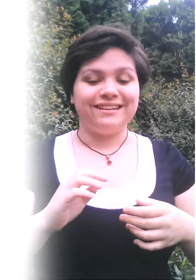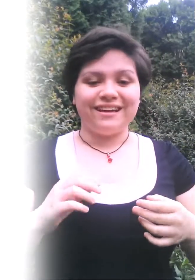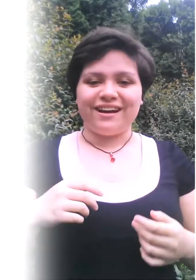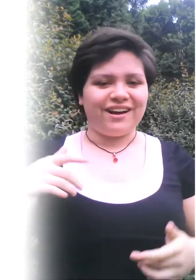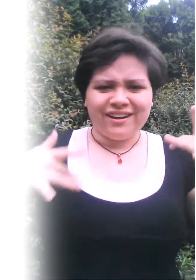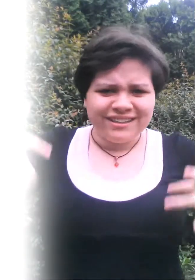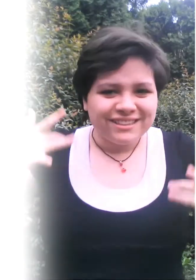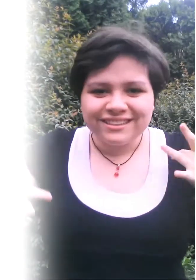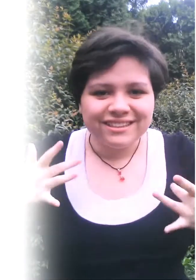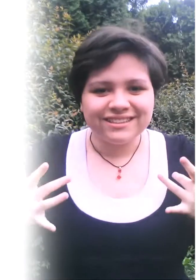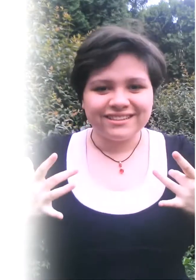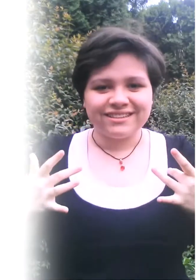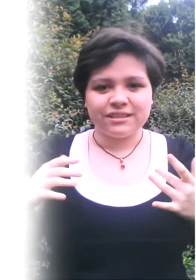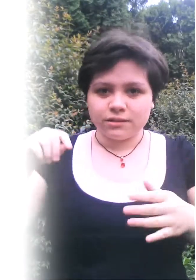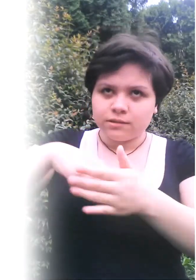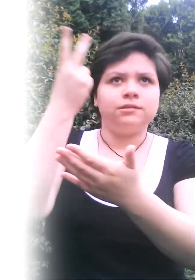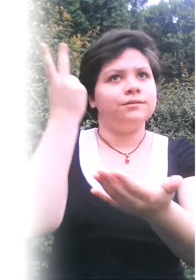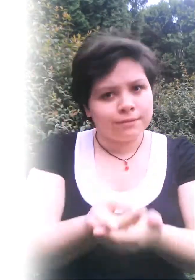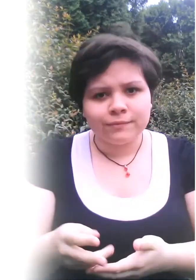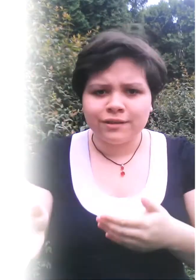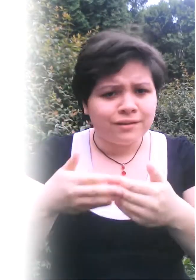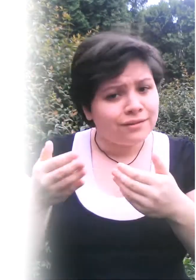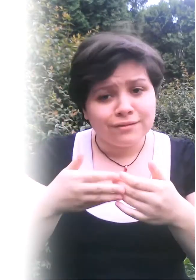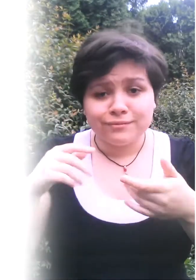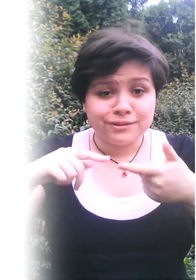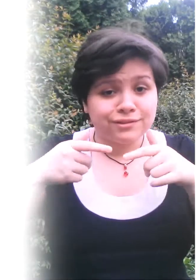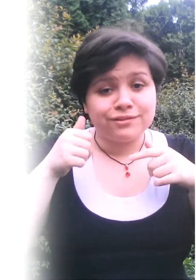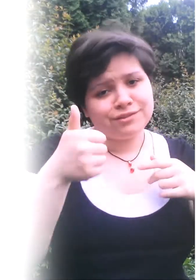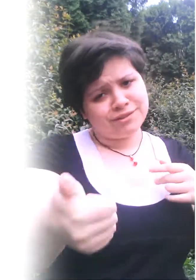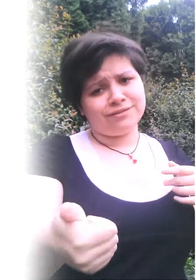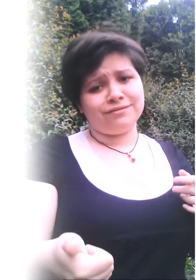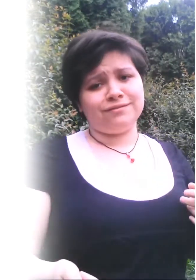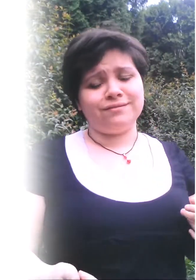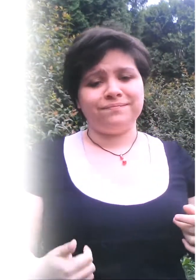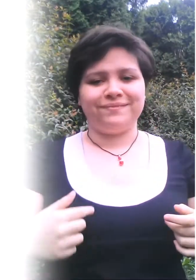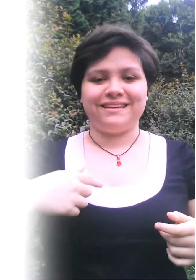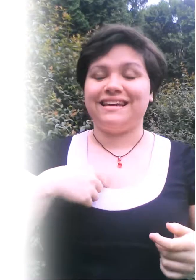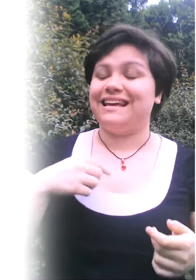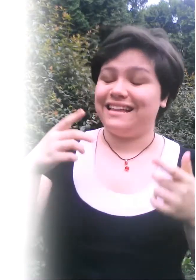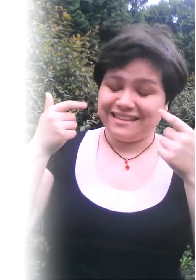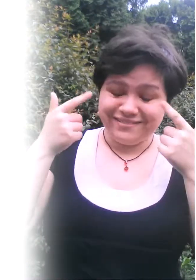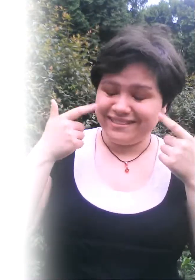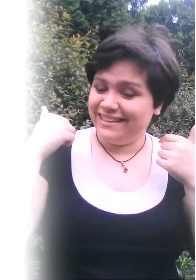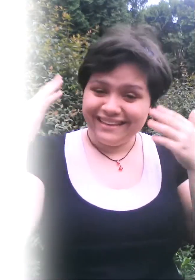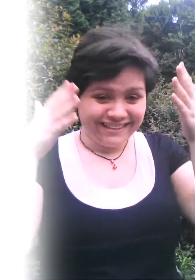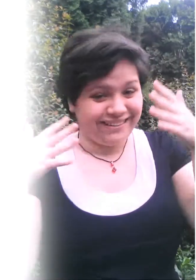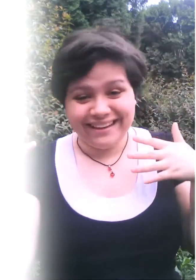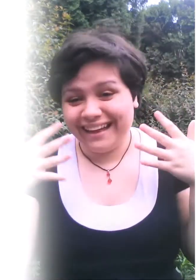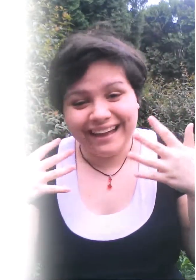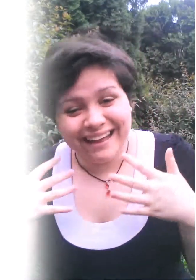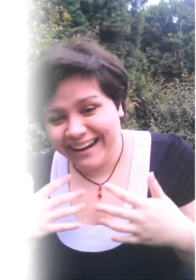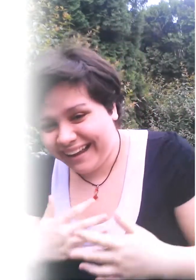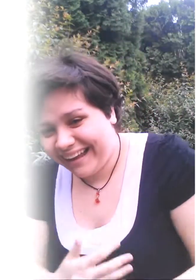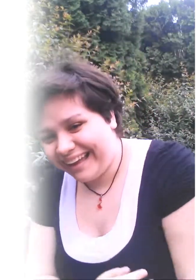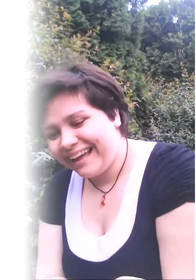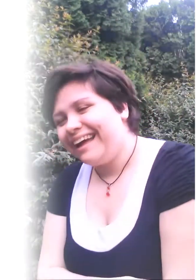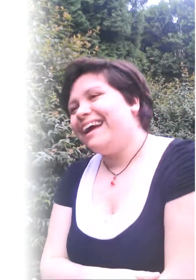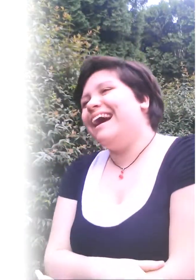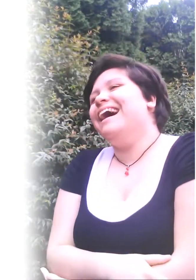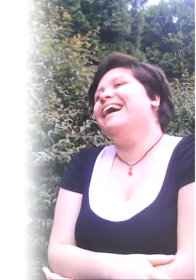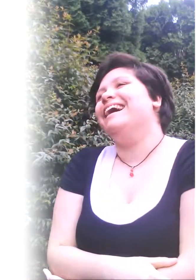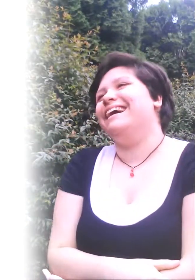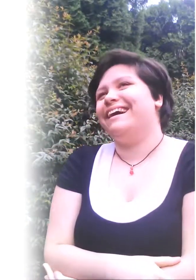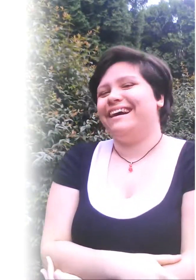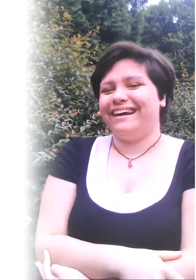Came running in, all excited, slipped and almost hurt herself, and I laughed till I